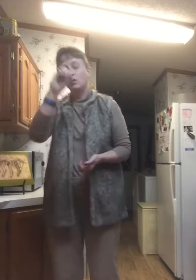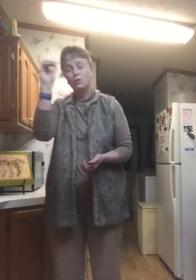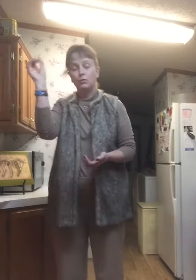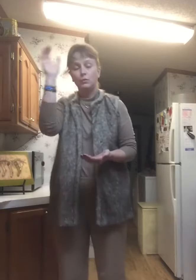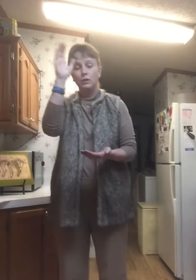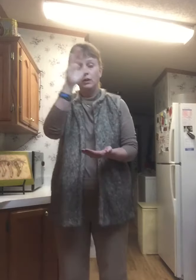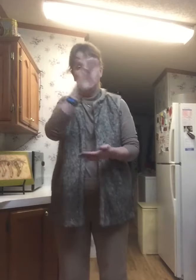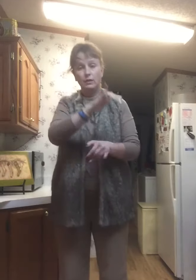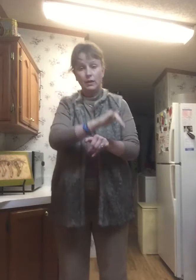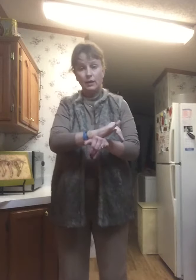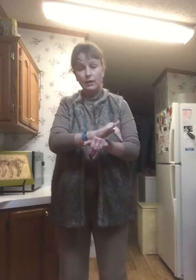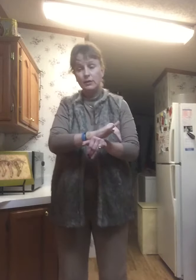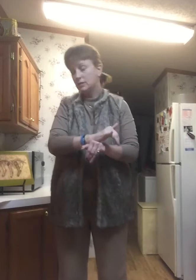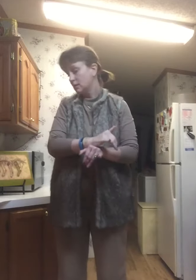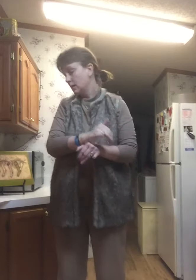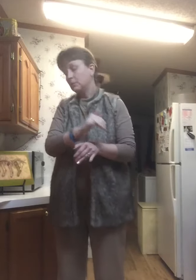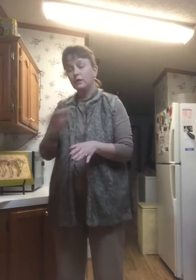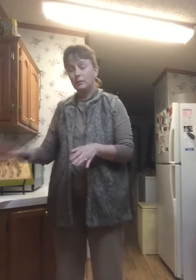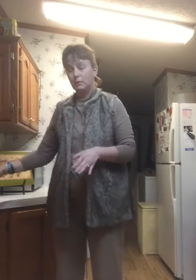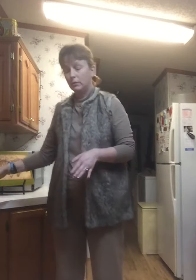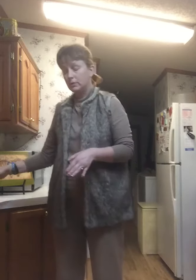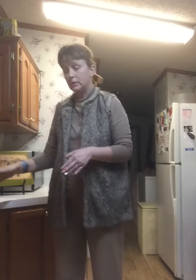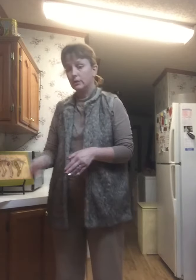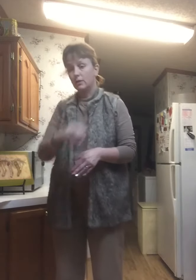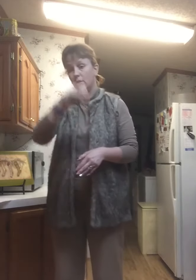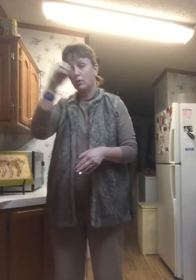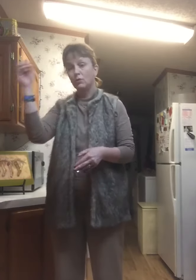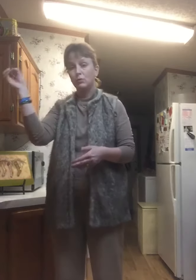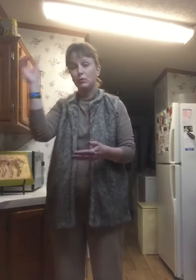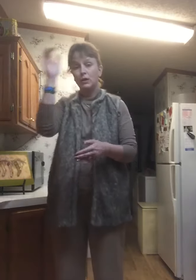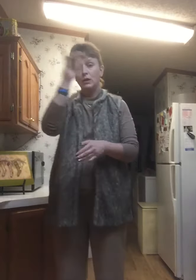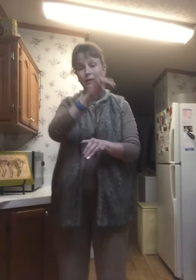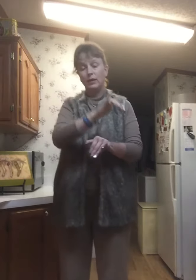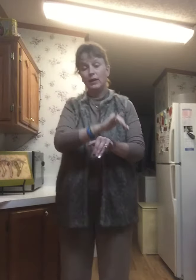oh, night, I'm looking at my words here. Oh, night